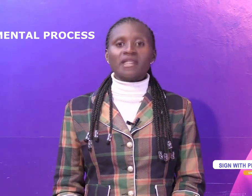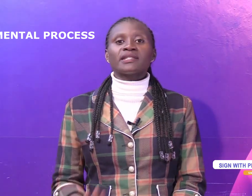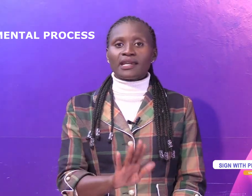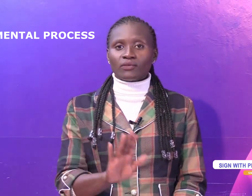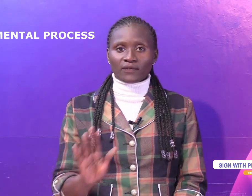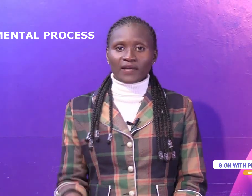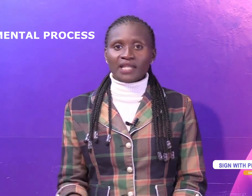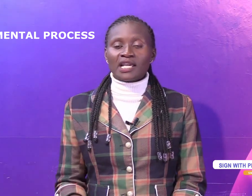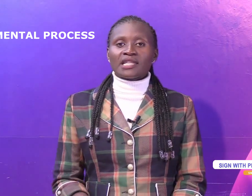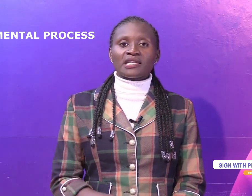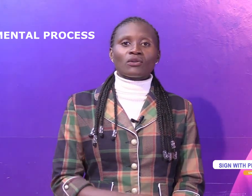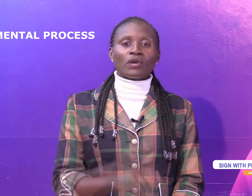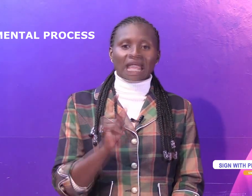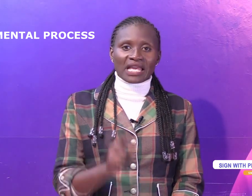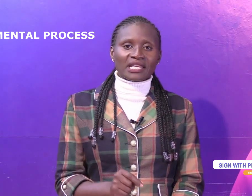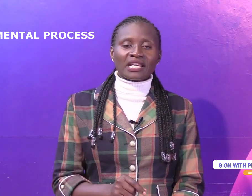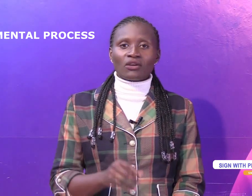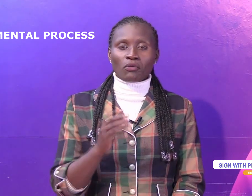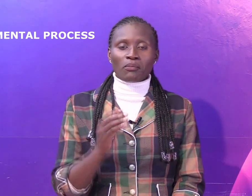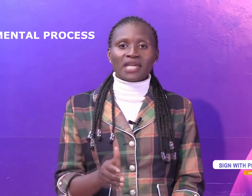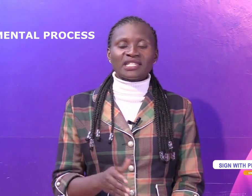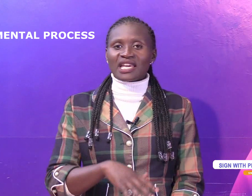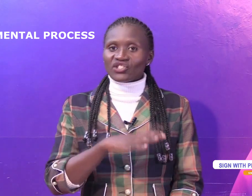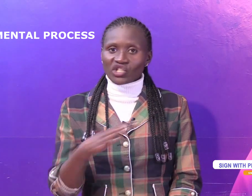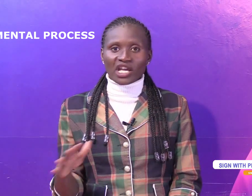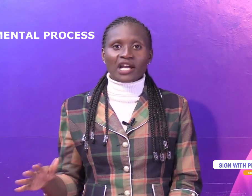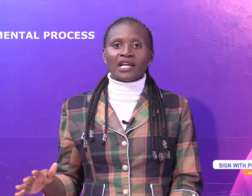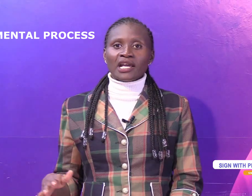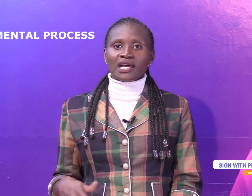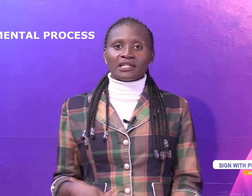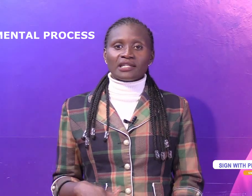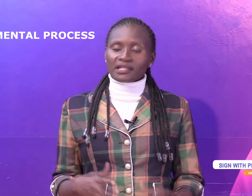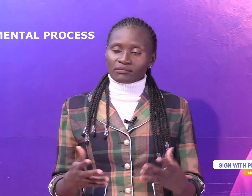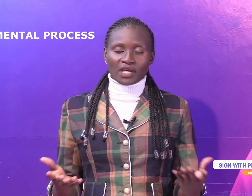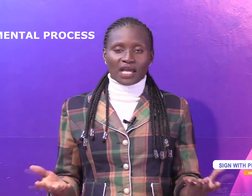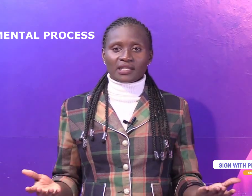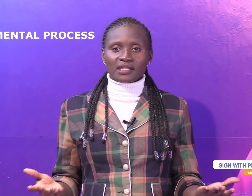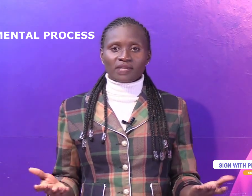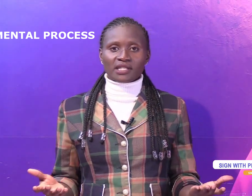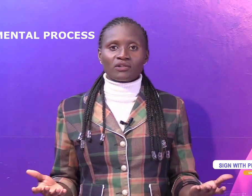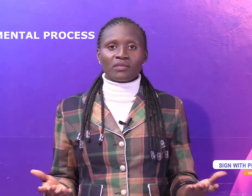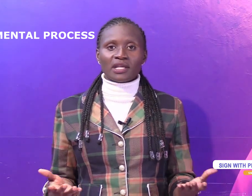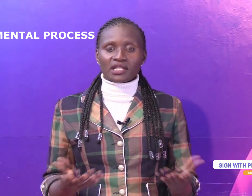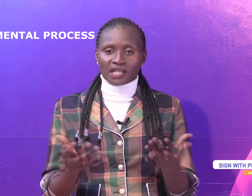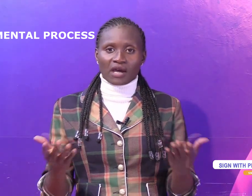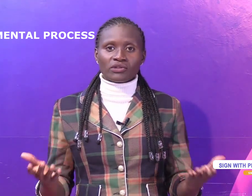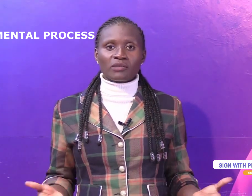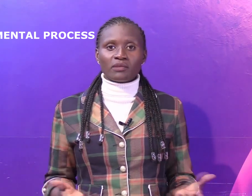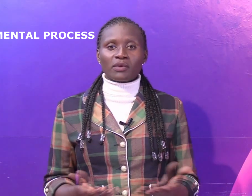with Phylis. Just go like, comment, and share, and this message will be reaching out to many people, and they will